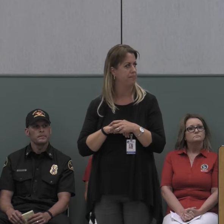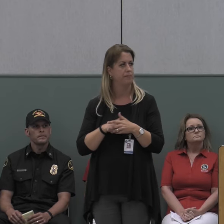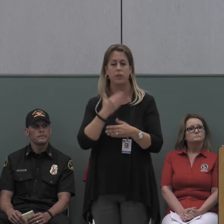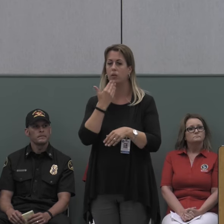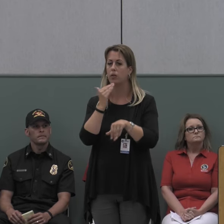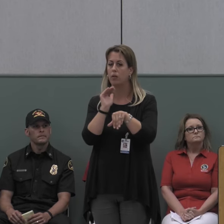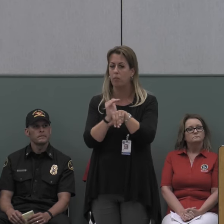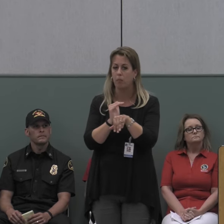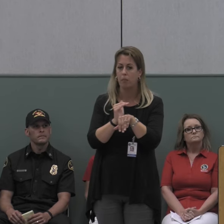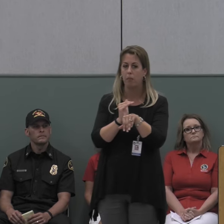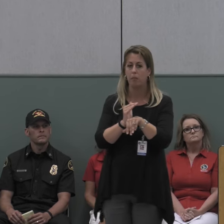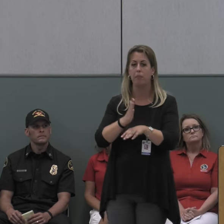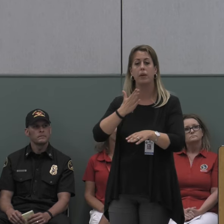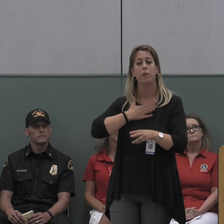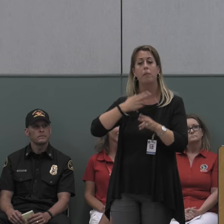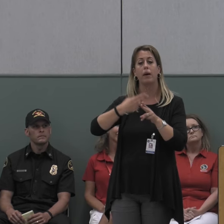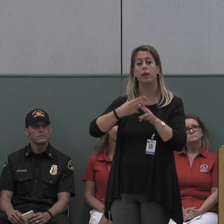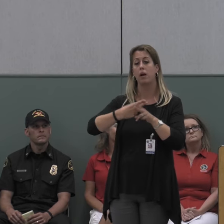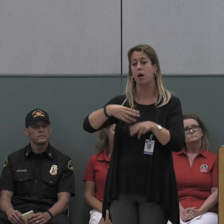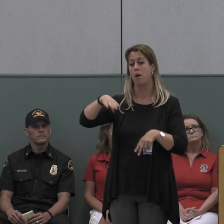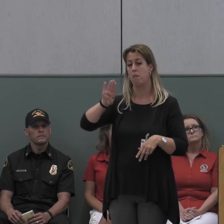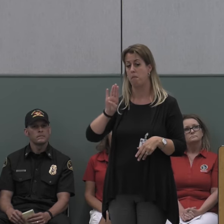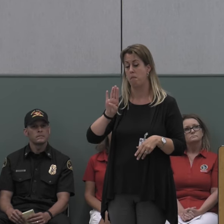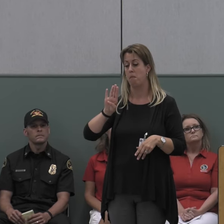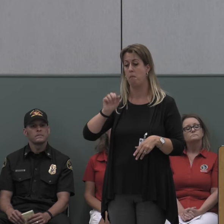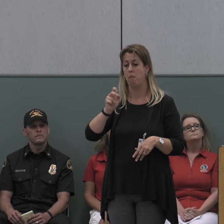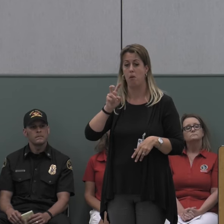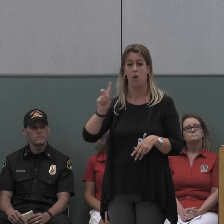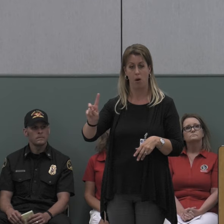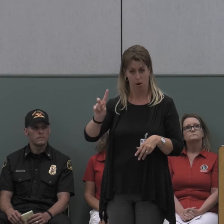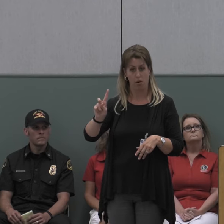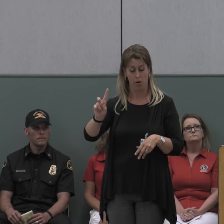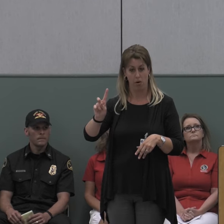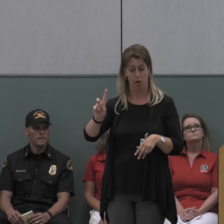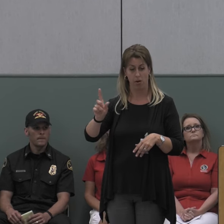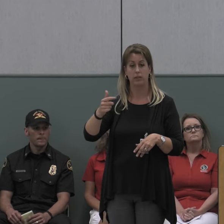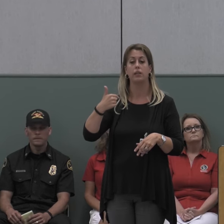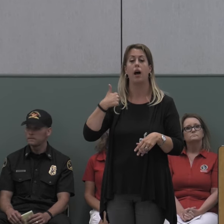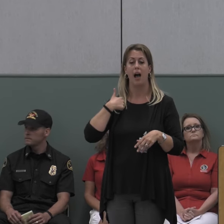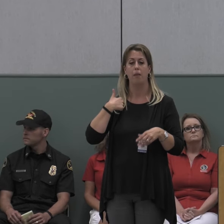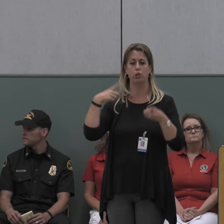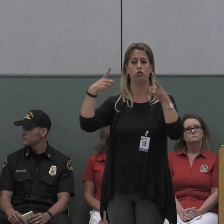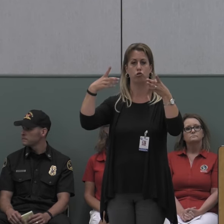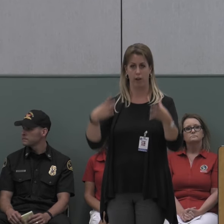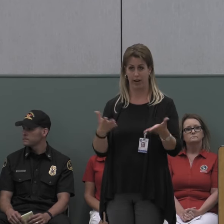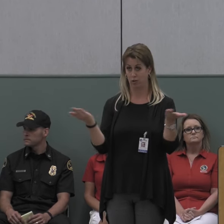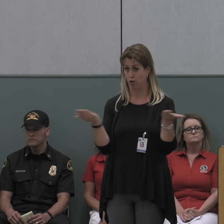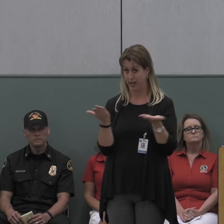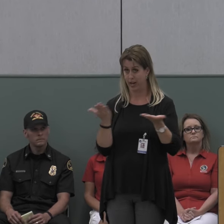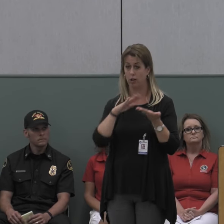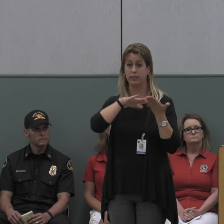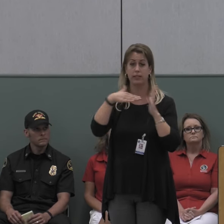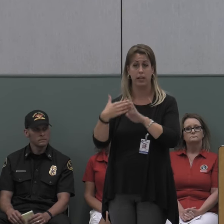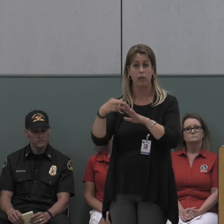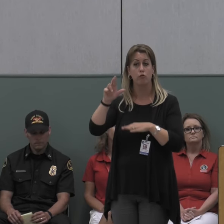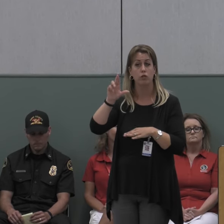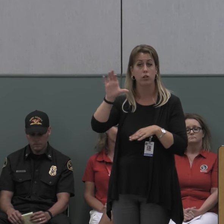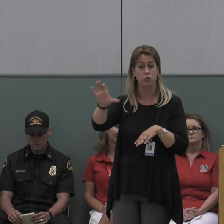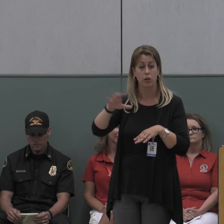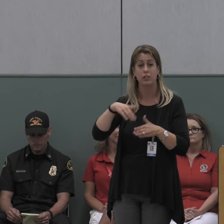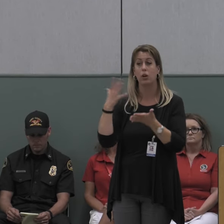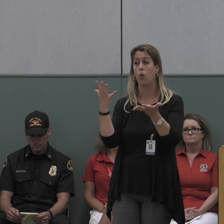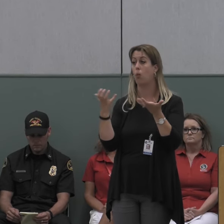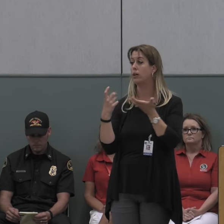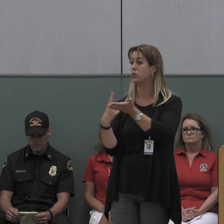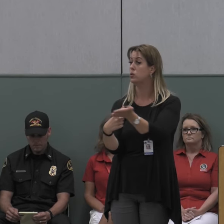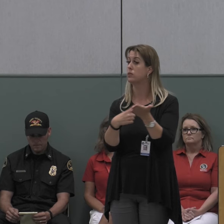Good evening. My name is Bard Lauer. I'm your Public Works Director for the City of Ridgecrest. What I wanted to talk a little bit about